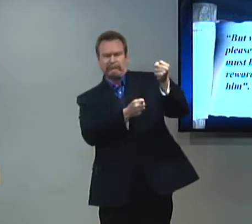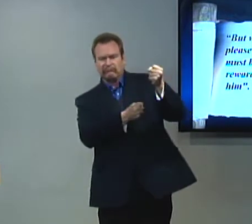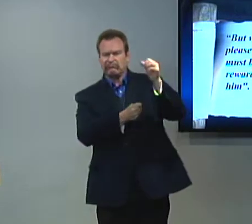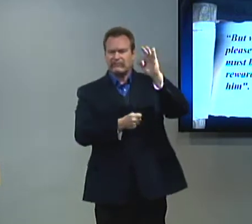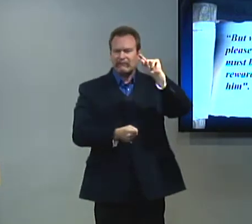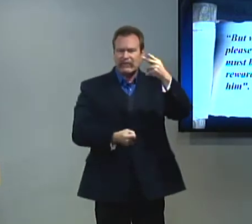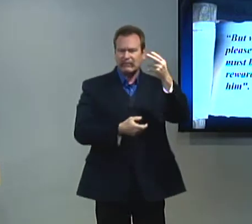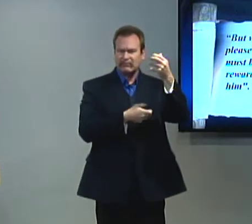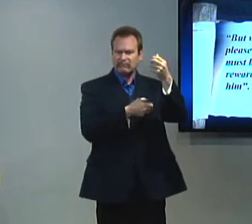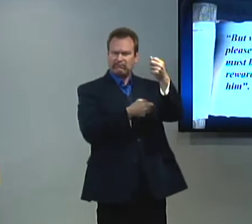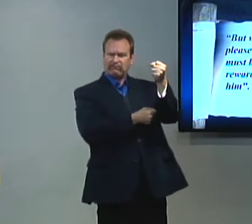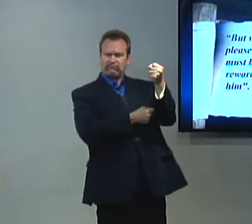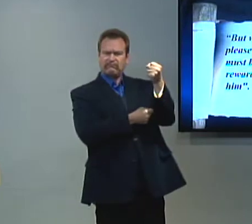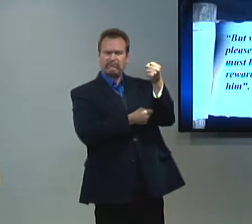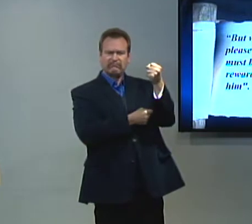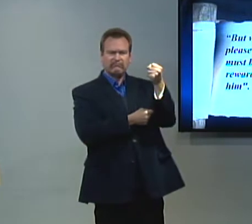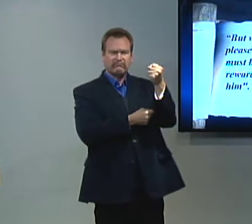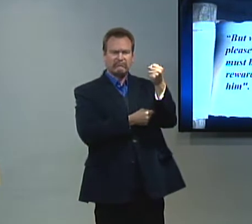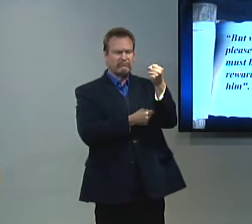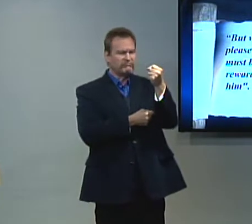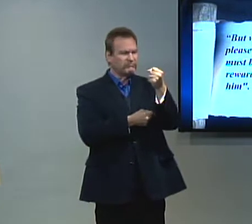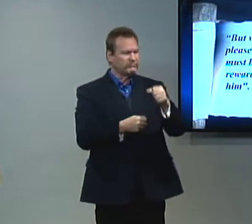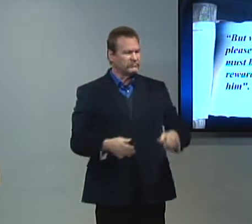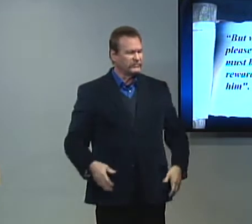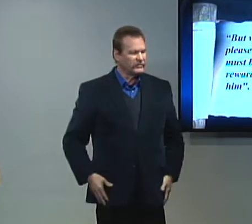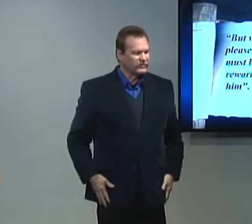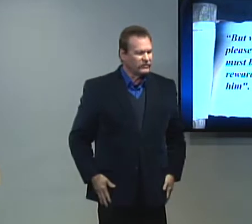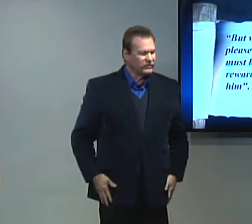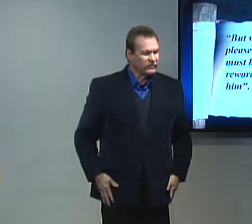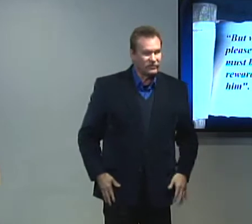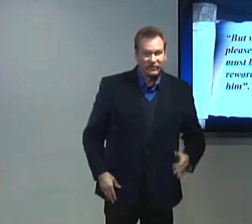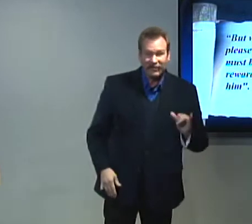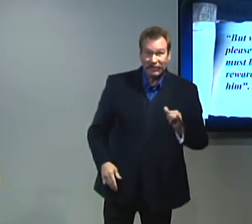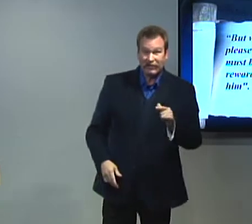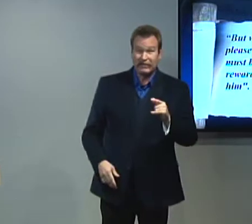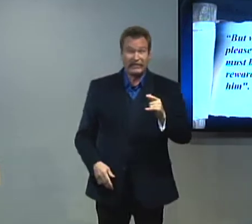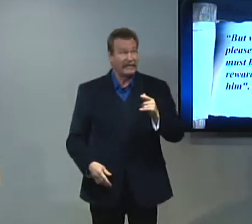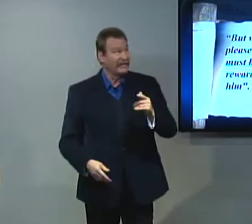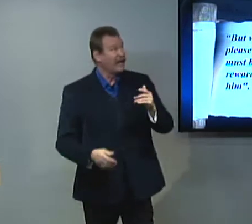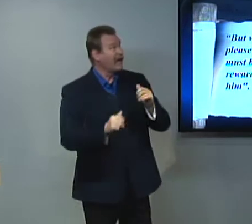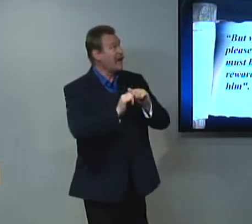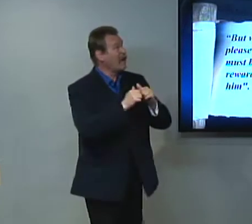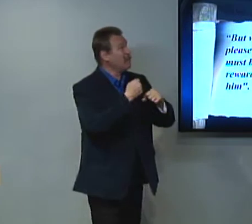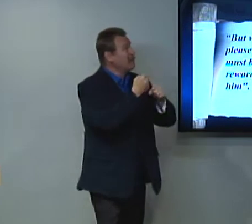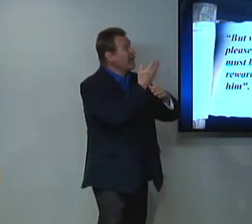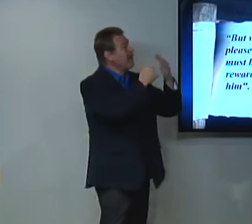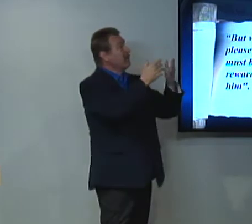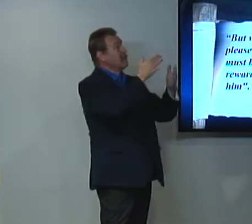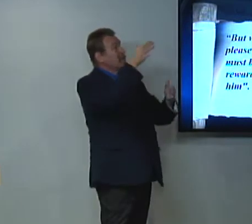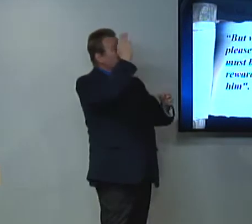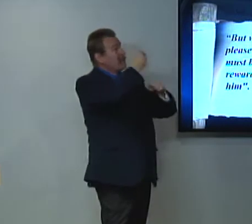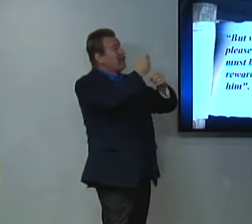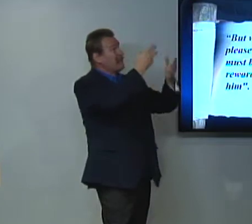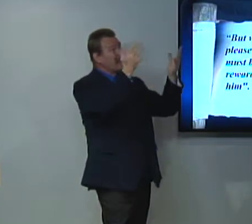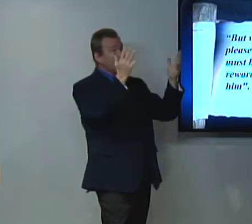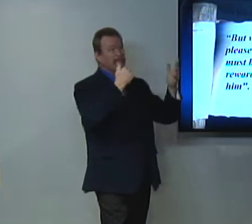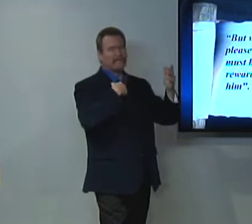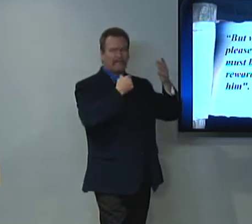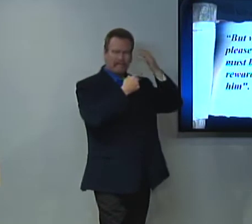seeing. Faith is a trust. It's just a core belief. How God